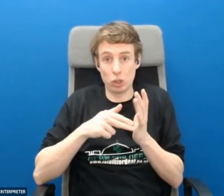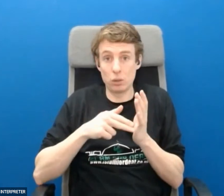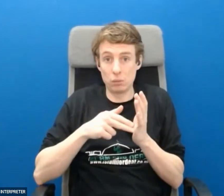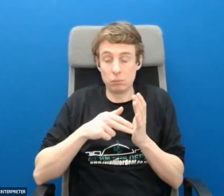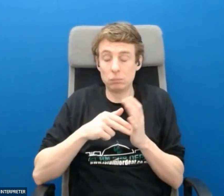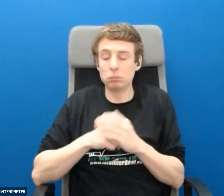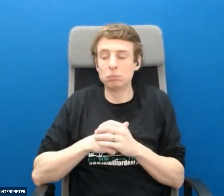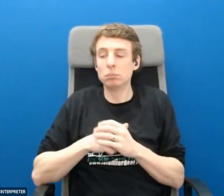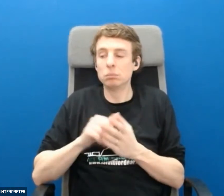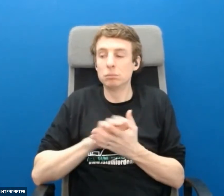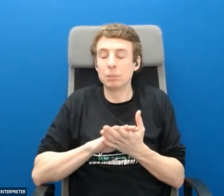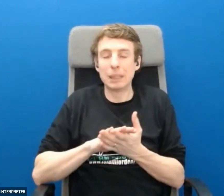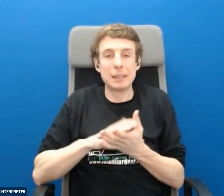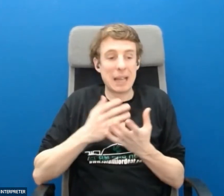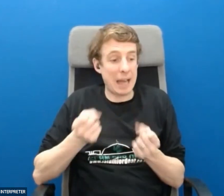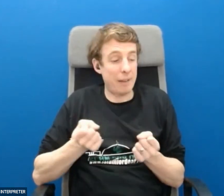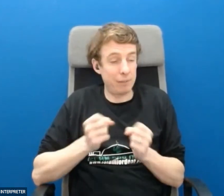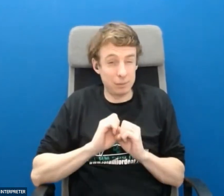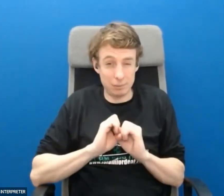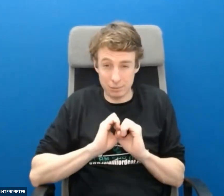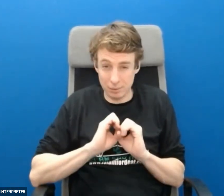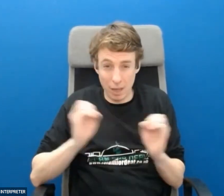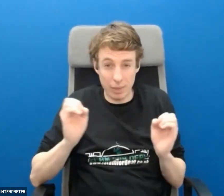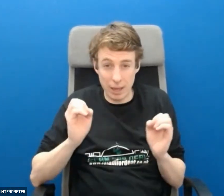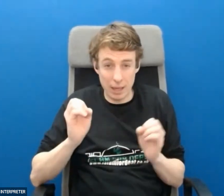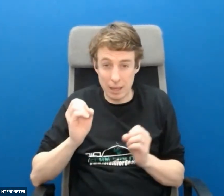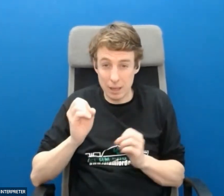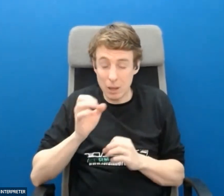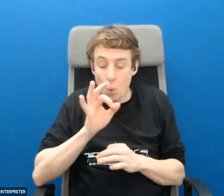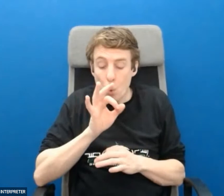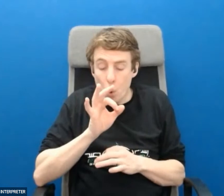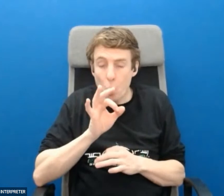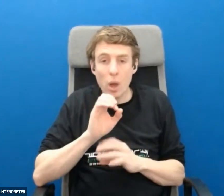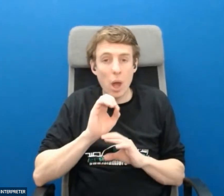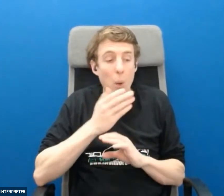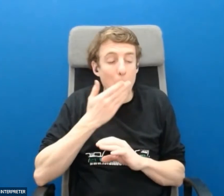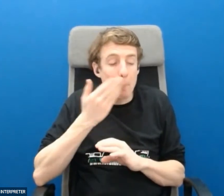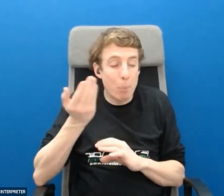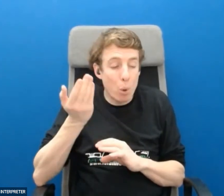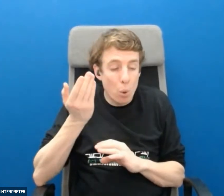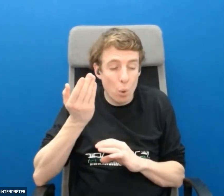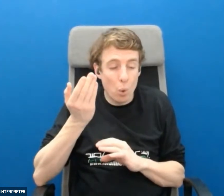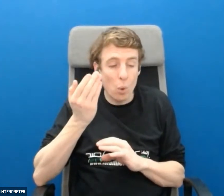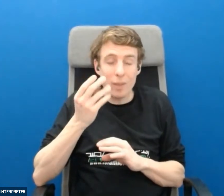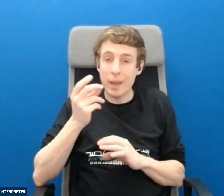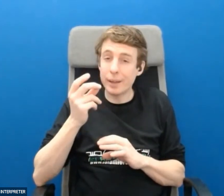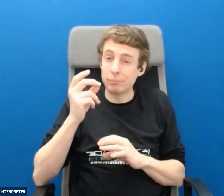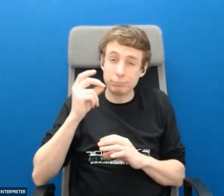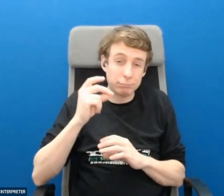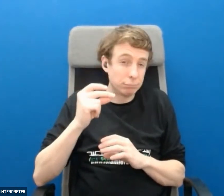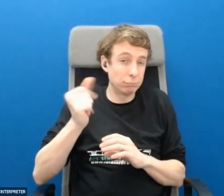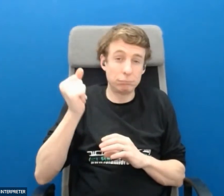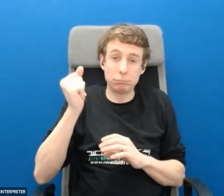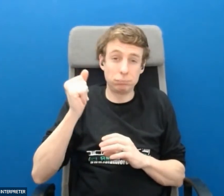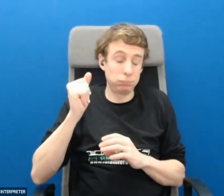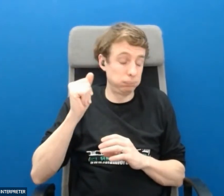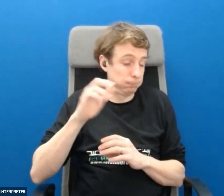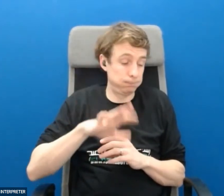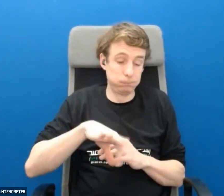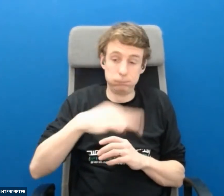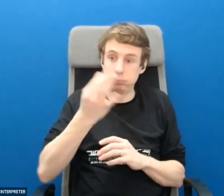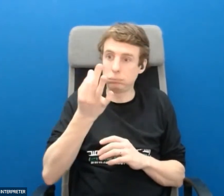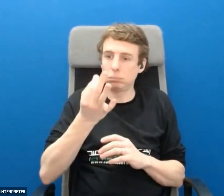nothing, and then something was created or made out of that. And this is what is specific to Allah the Most